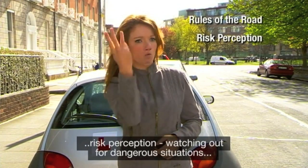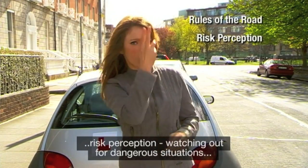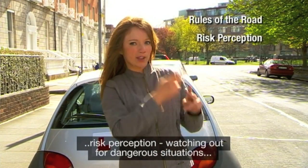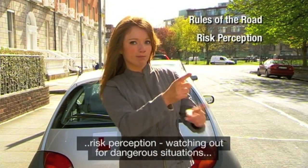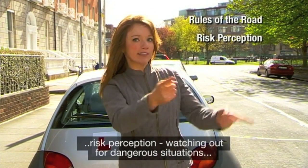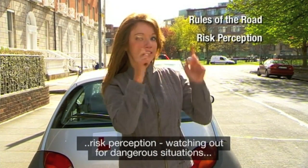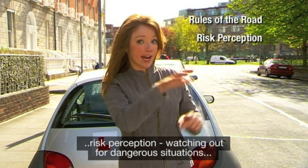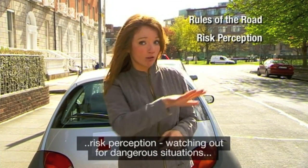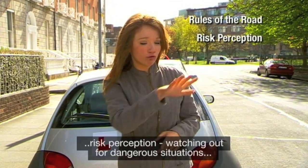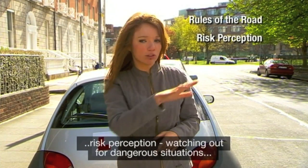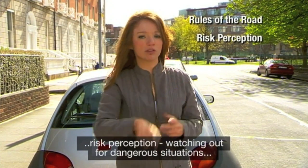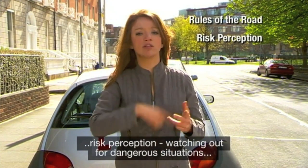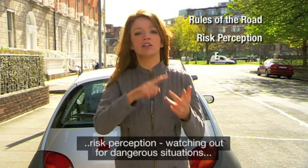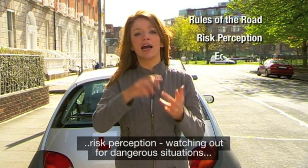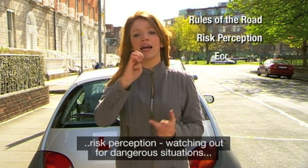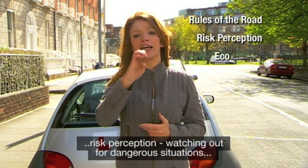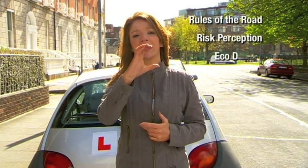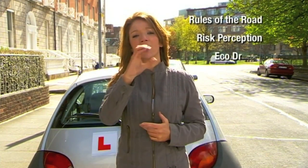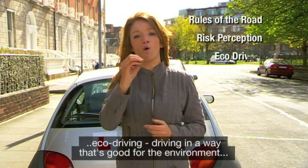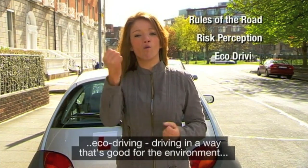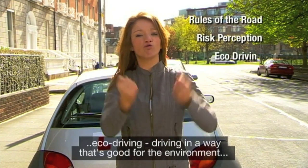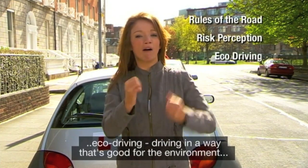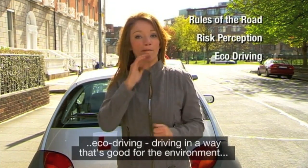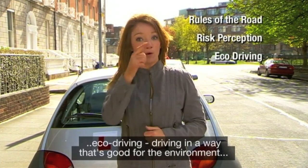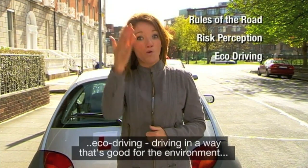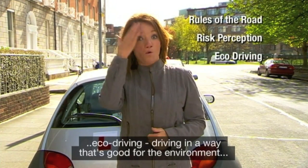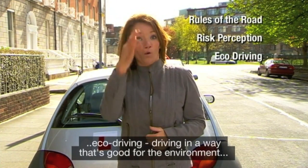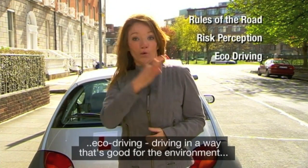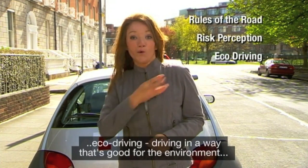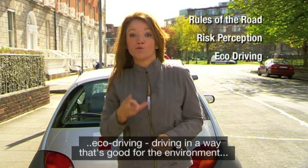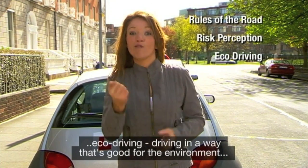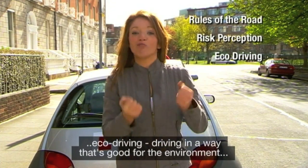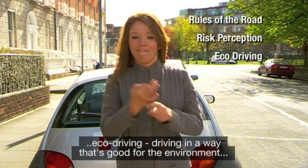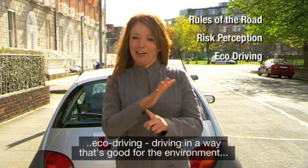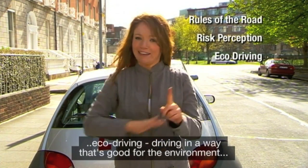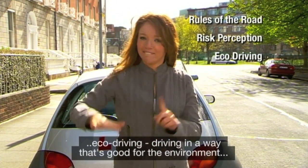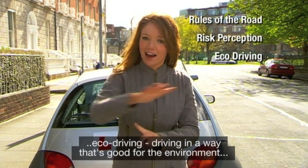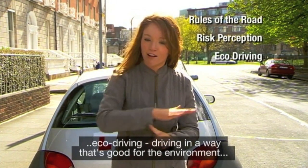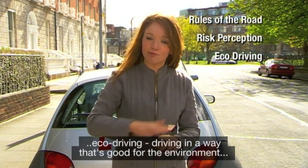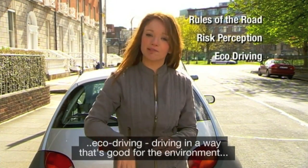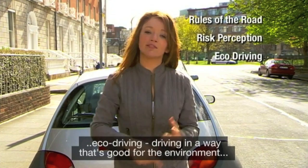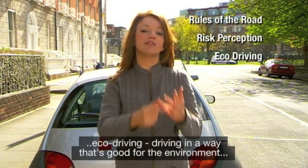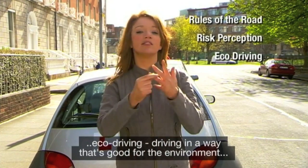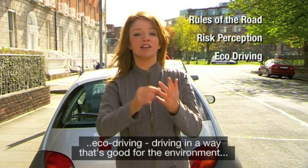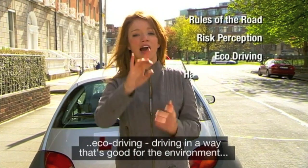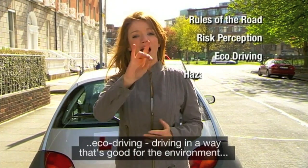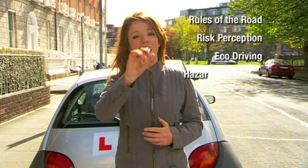watching out for dangerous situations, eco-driving, driving in such a way that's good for the environment,